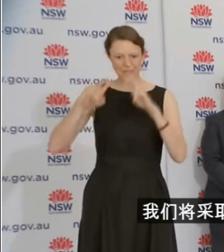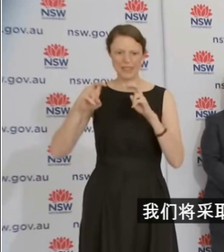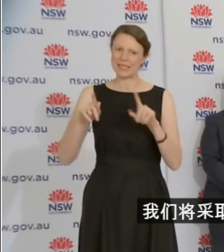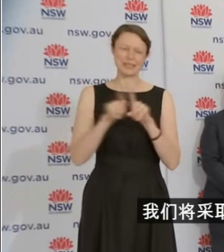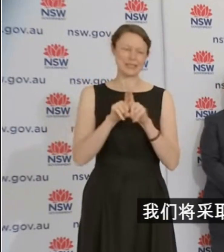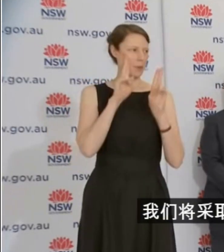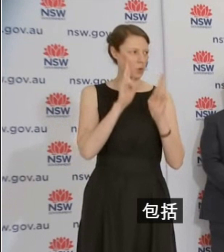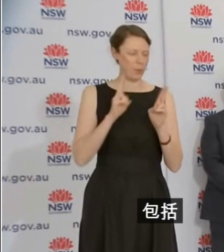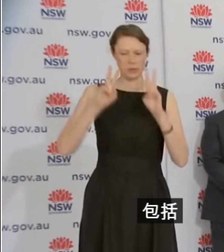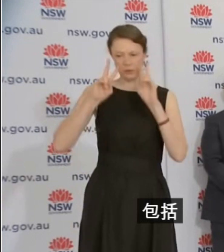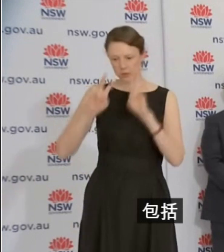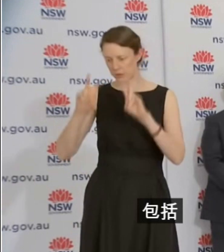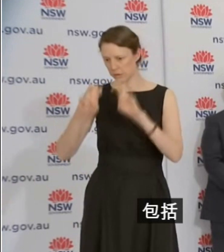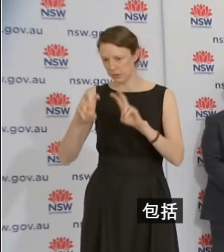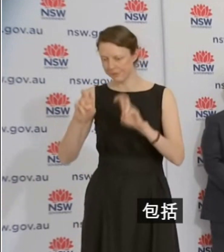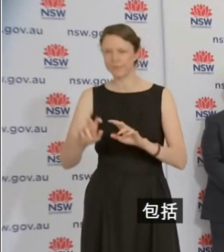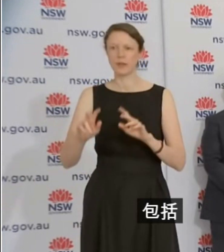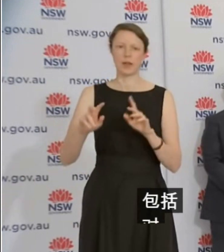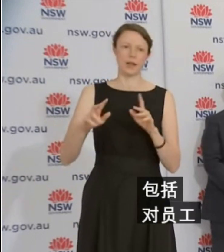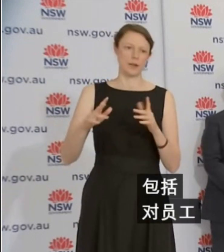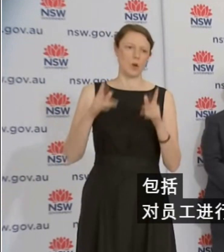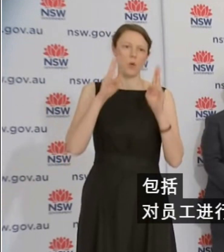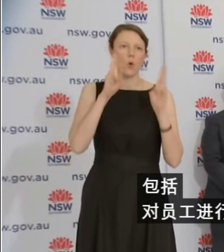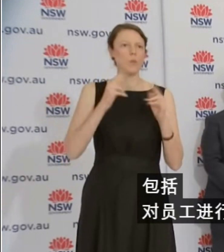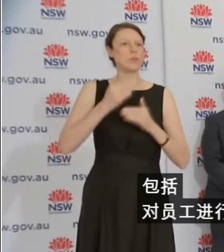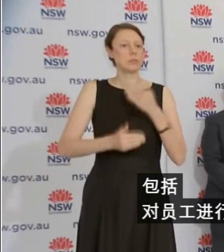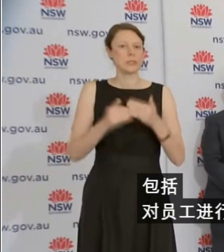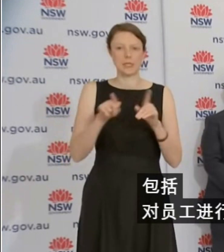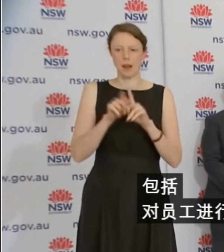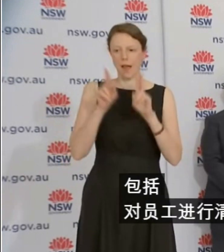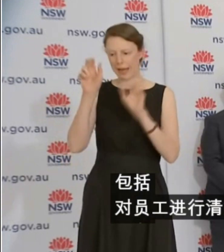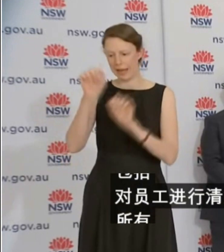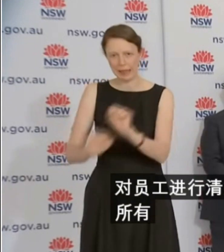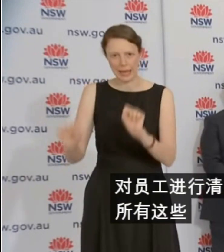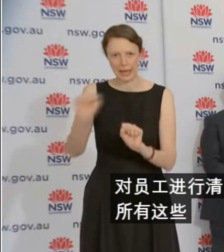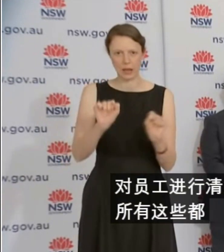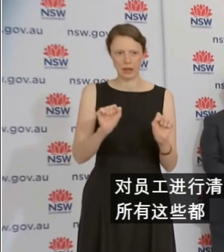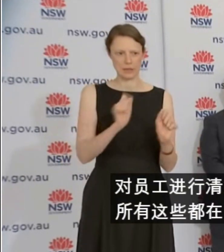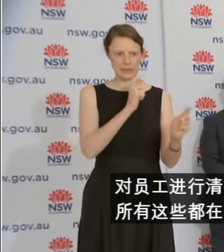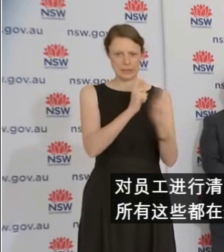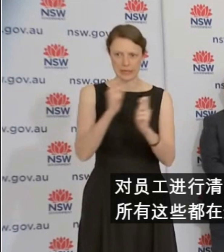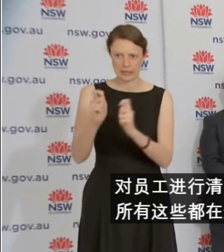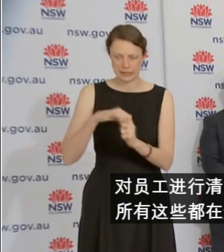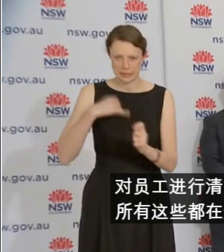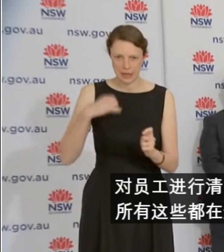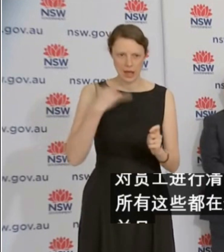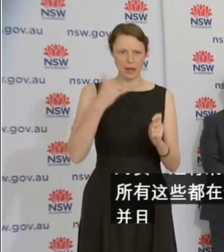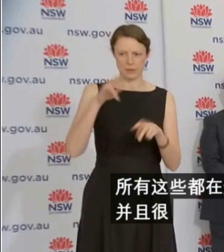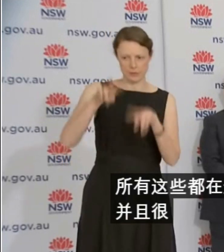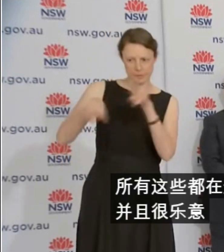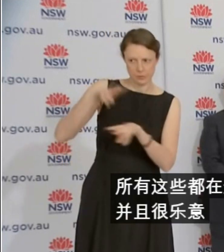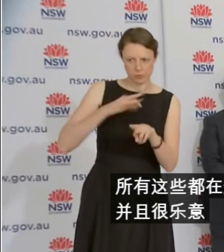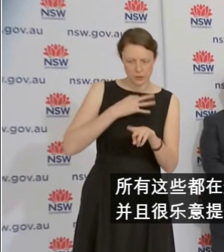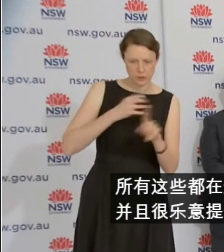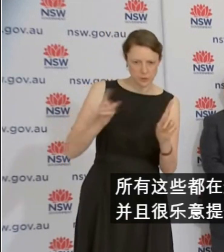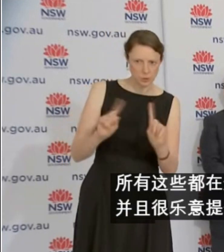been cases in a facility, including cleaning, testing of staff, the risk assessment of the facility, all of that is underway, and we'd be happy